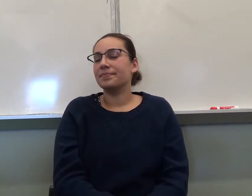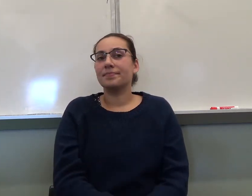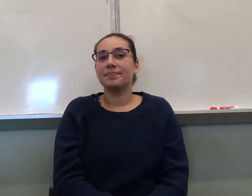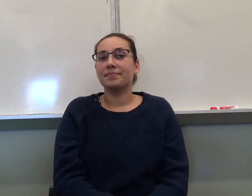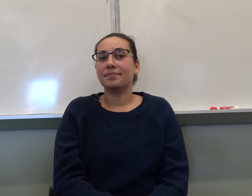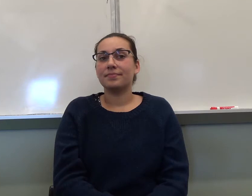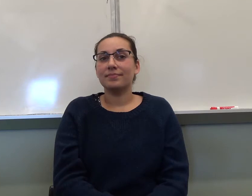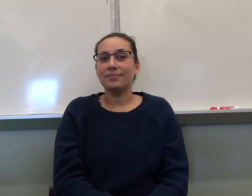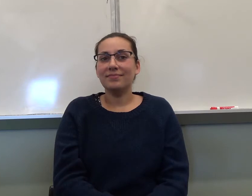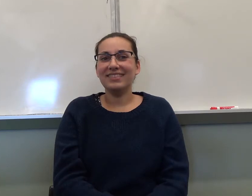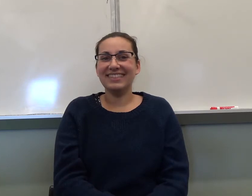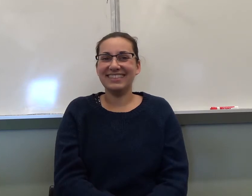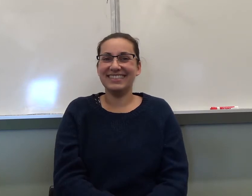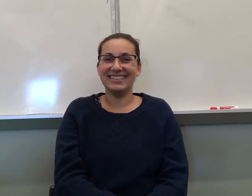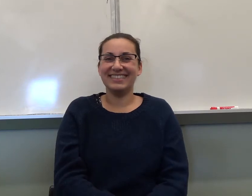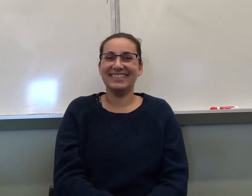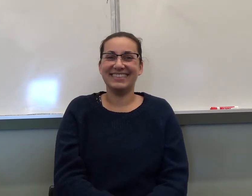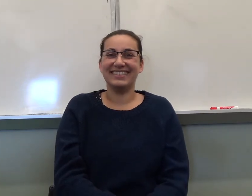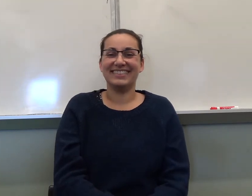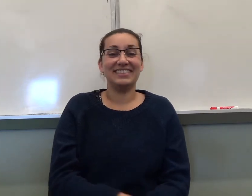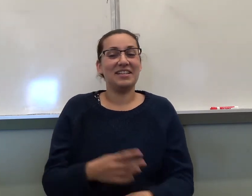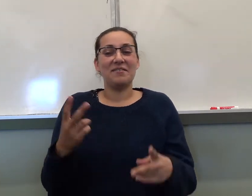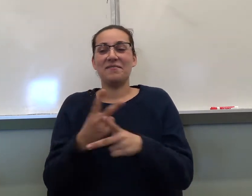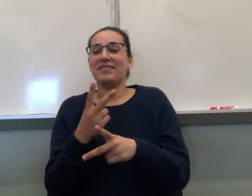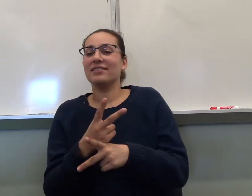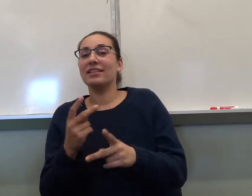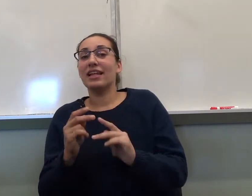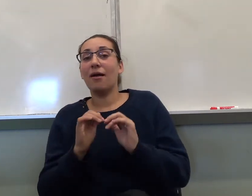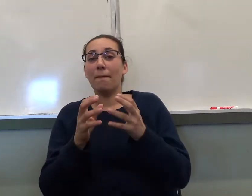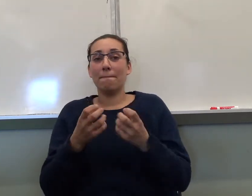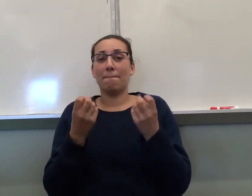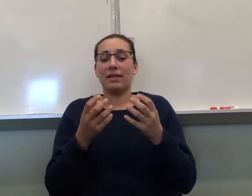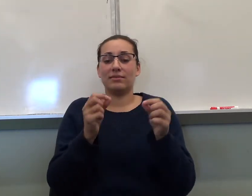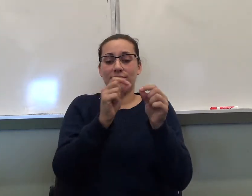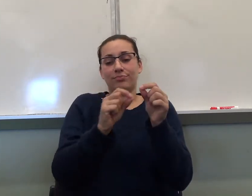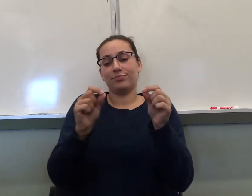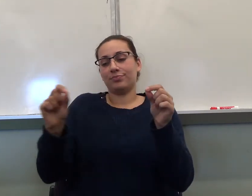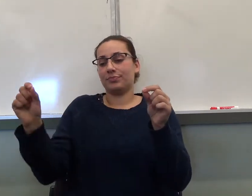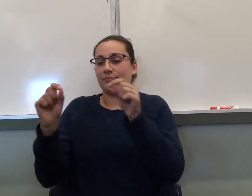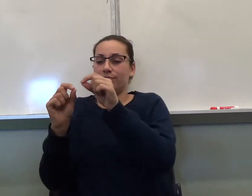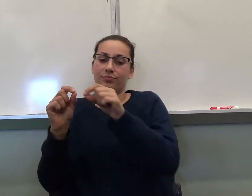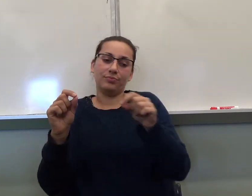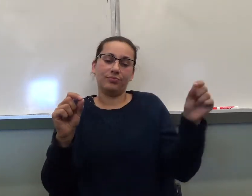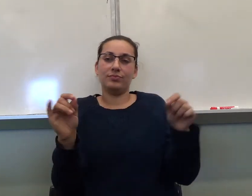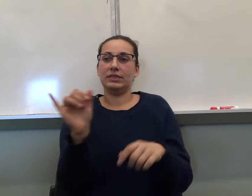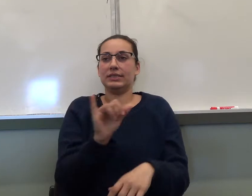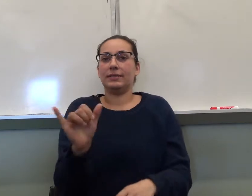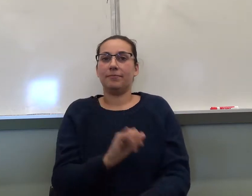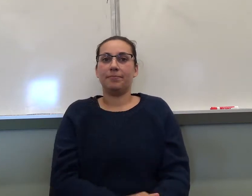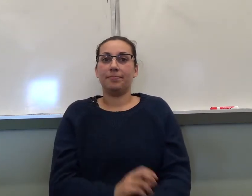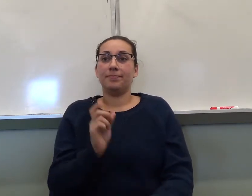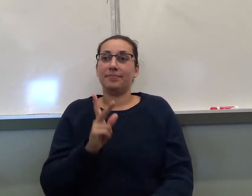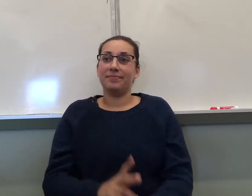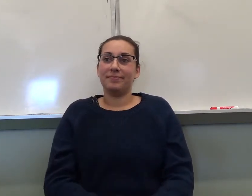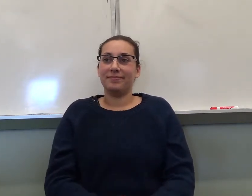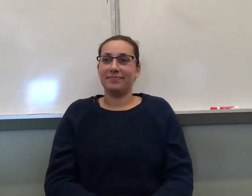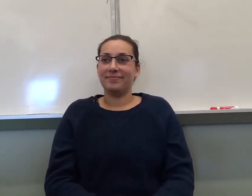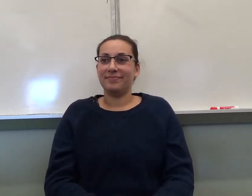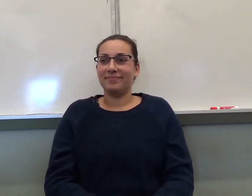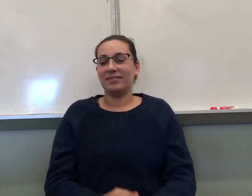Figure out which way you're going and how many, and then move the decimal point the same way. That's it. That's how you convert between